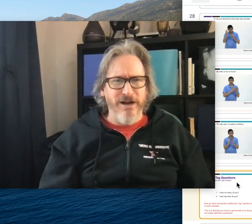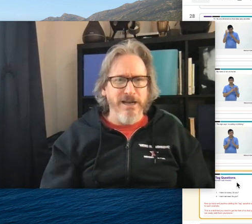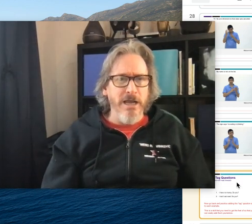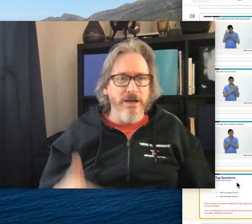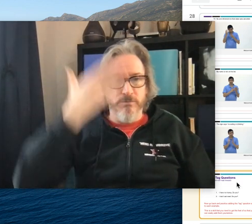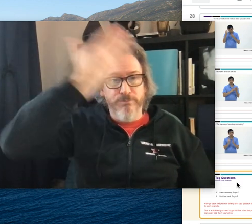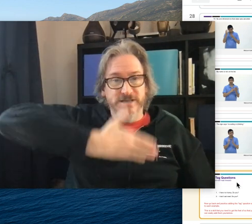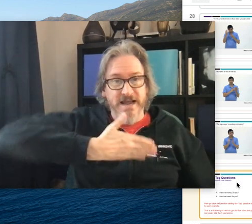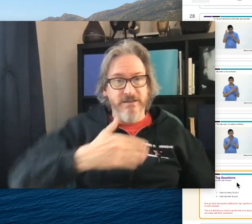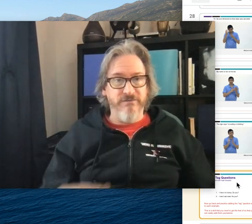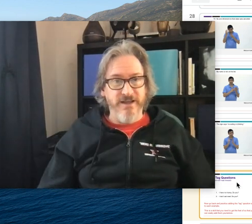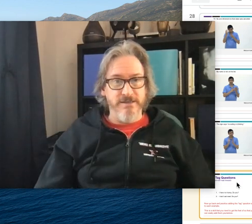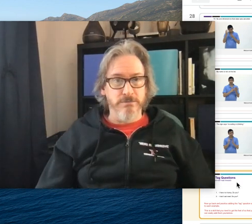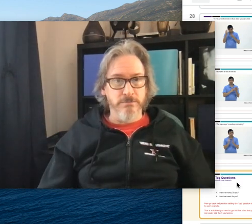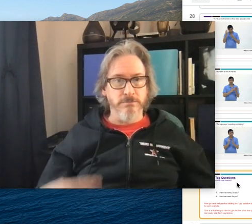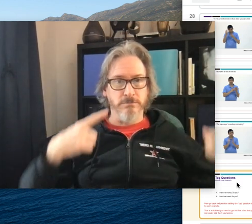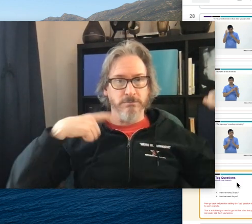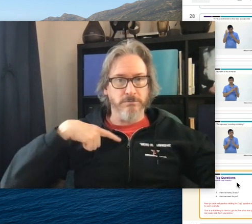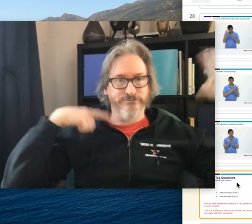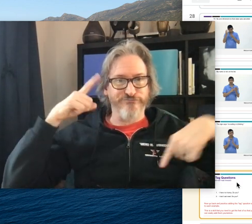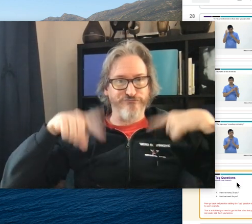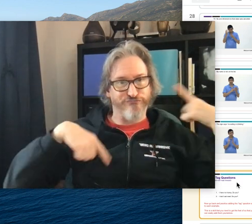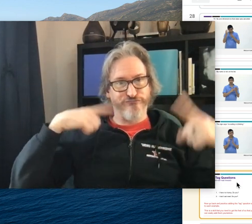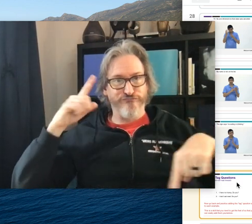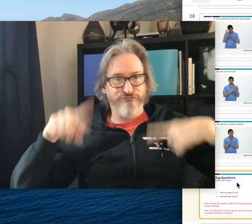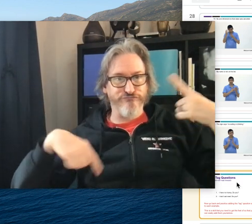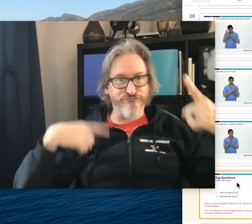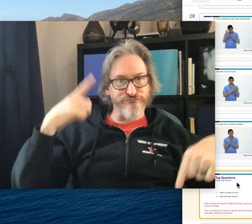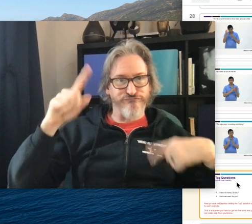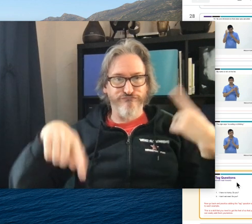not doing it right. And you're dead in the face.